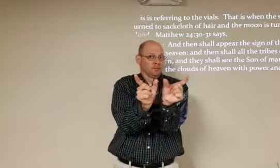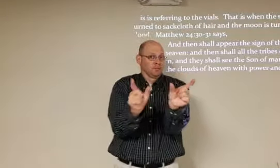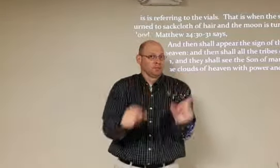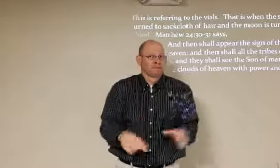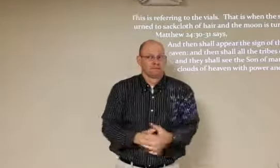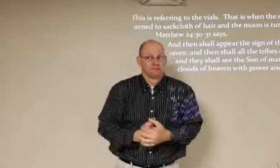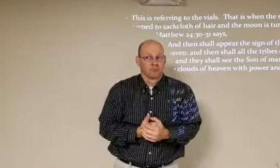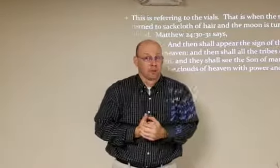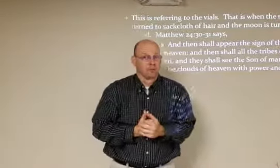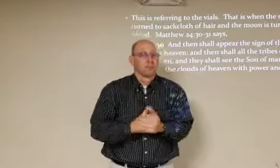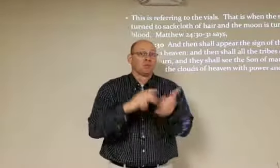time frame.